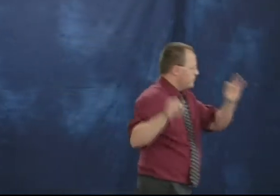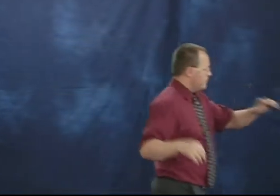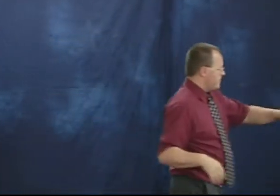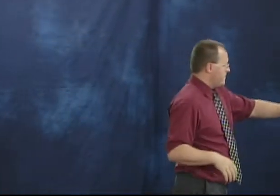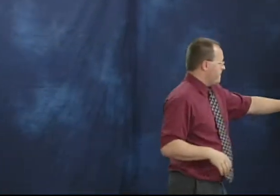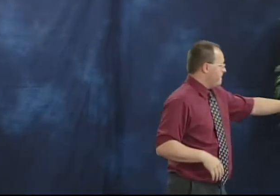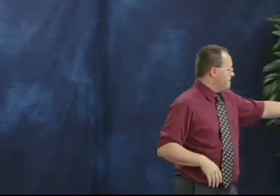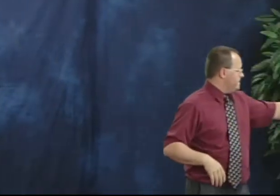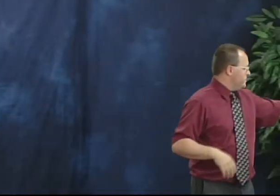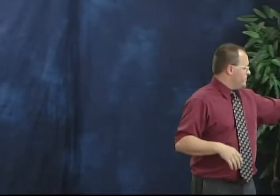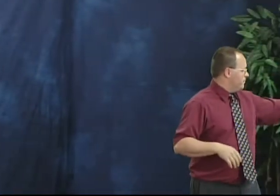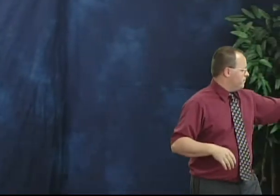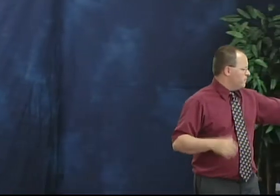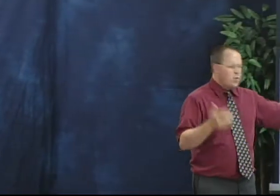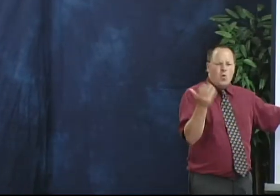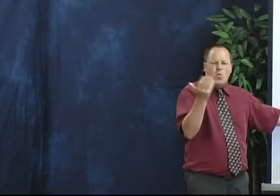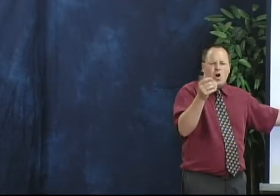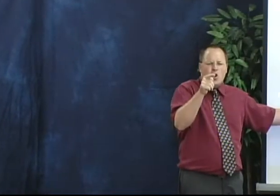is makarios.